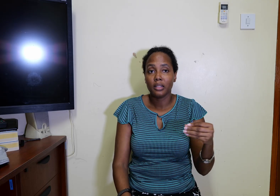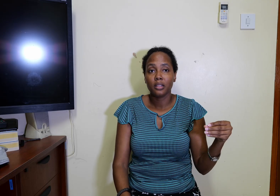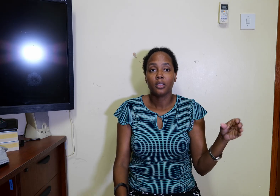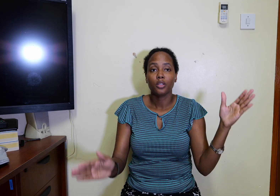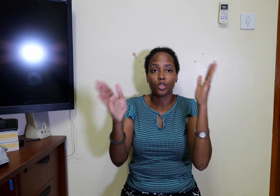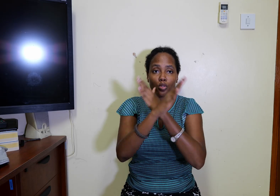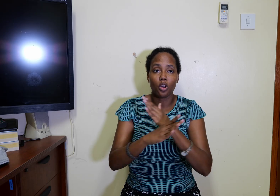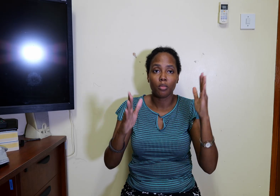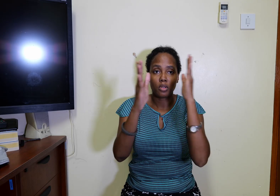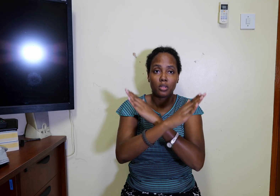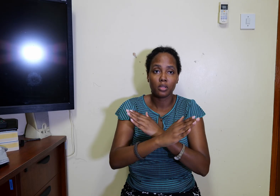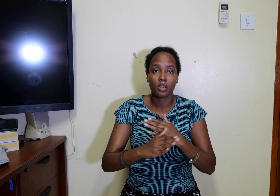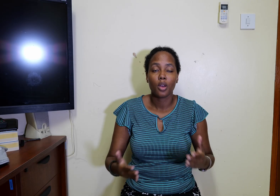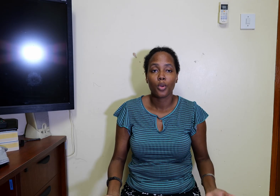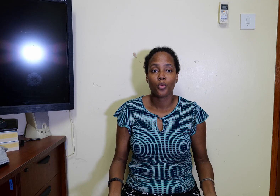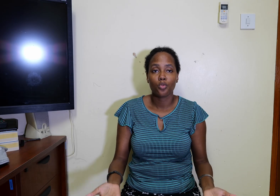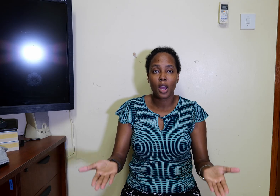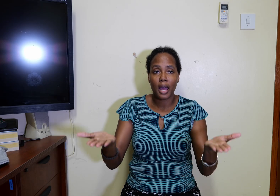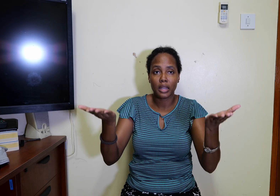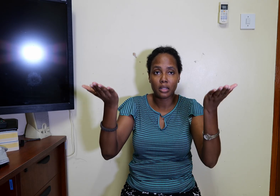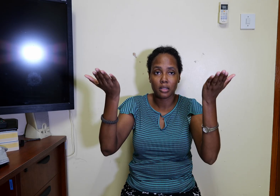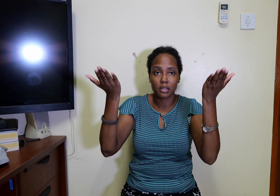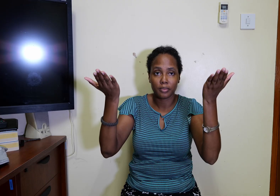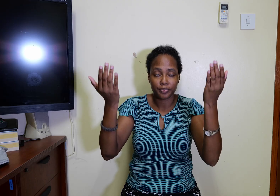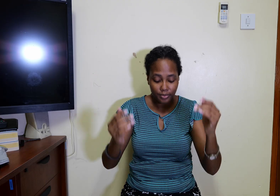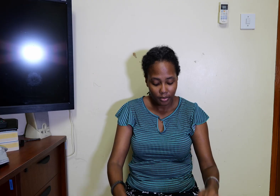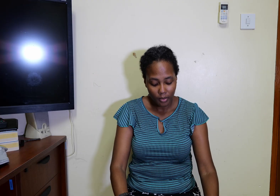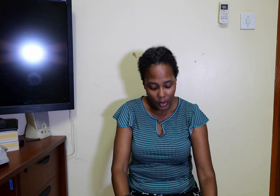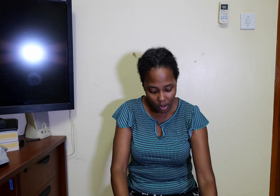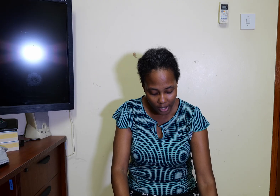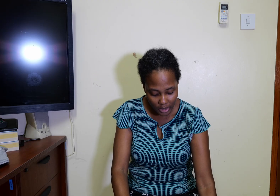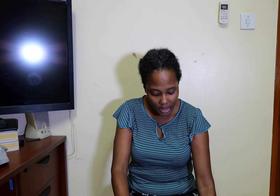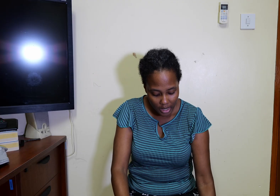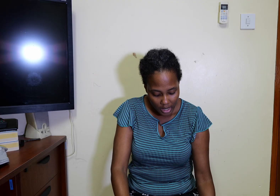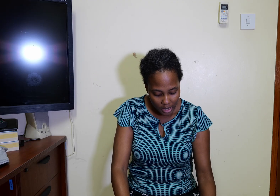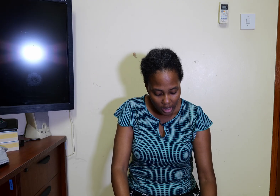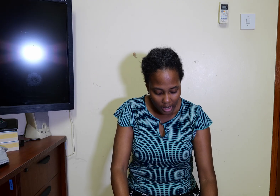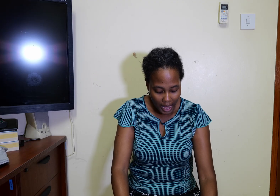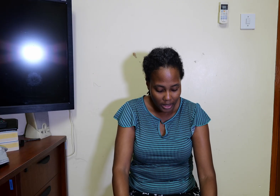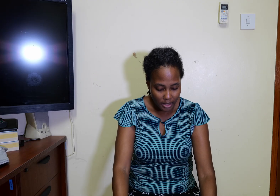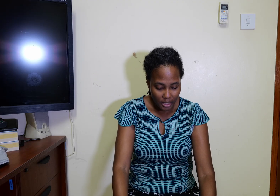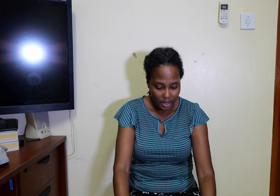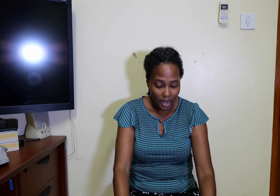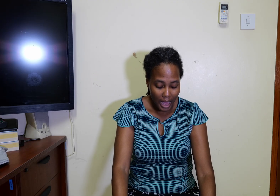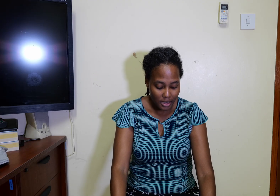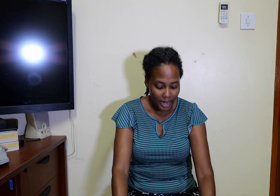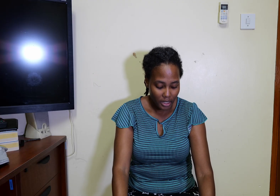And troubles rise. All right. The last line in